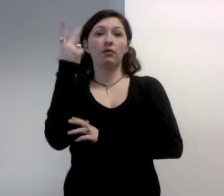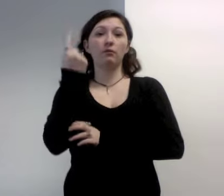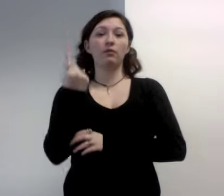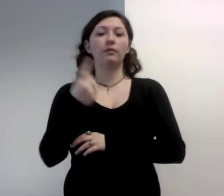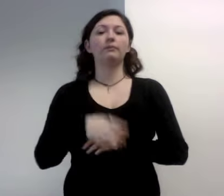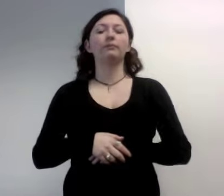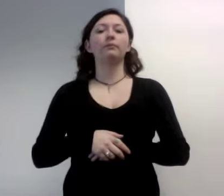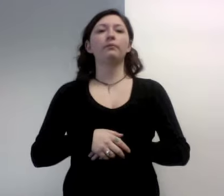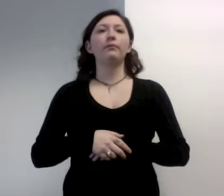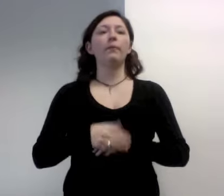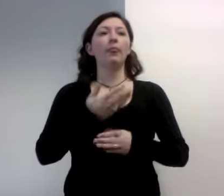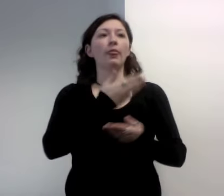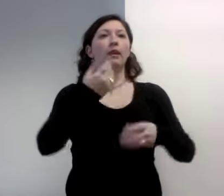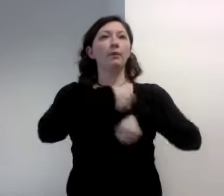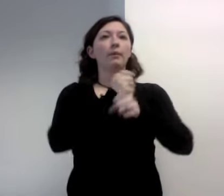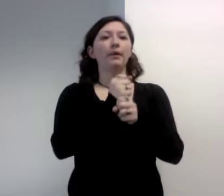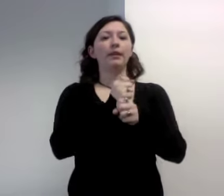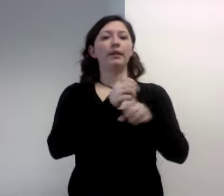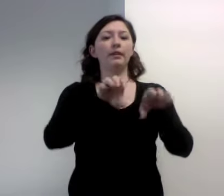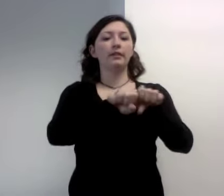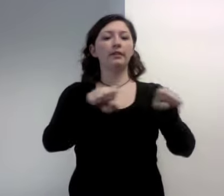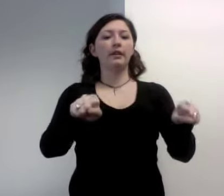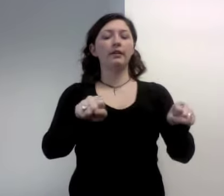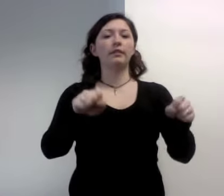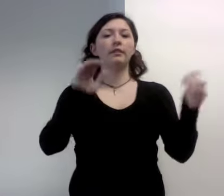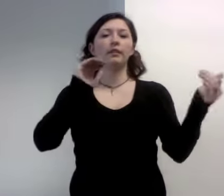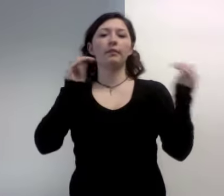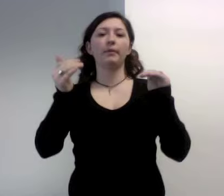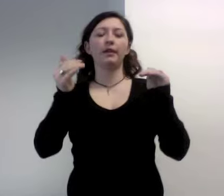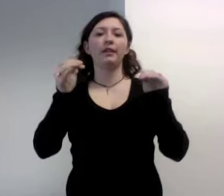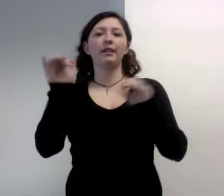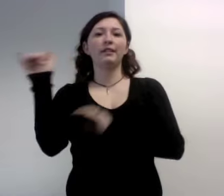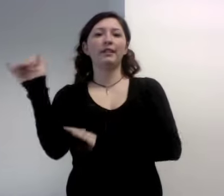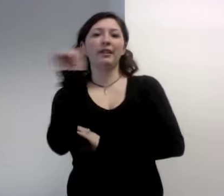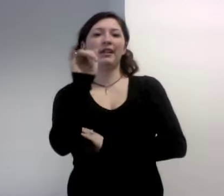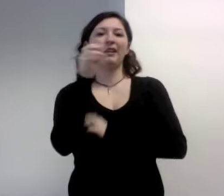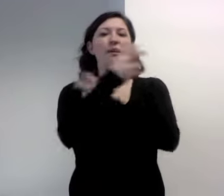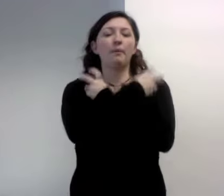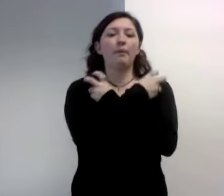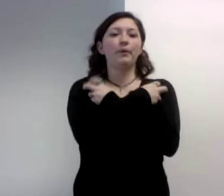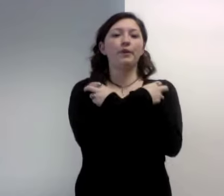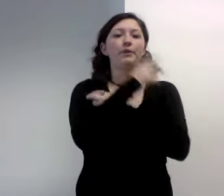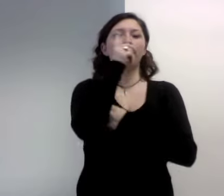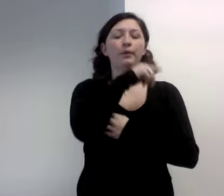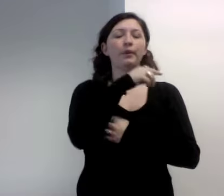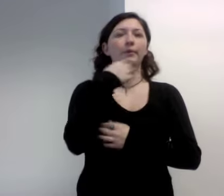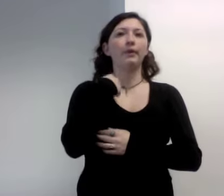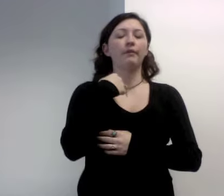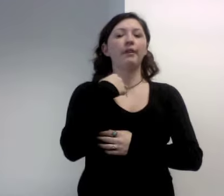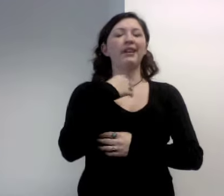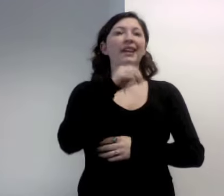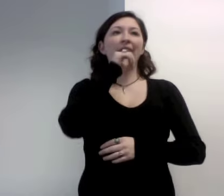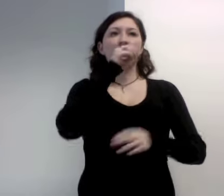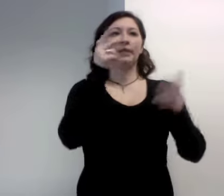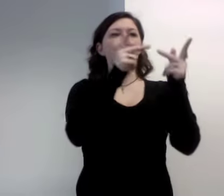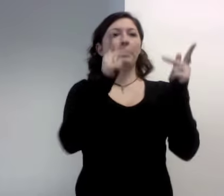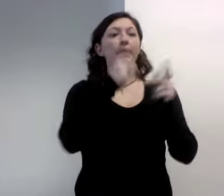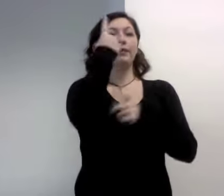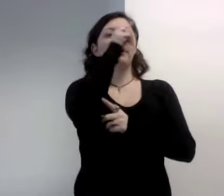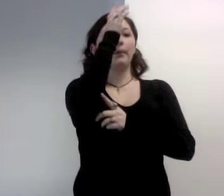went into the sausage in comparison with which a poisoned rat was a tidbit. There was no place for the men to wash their hands